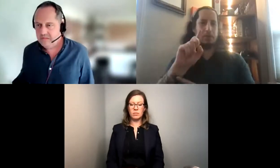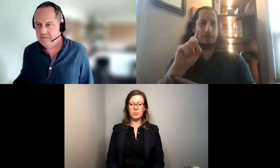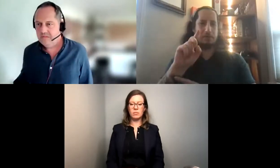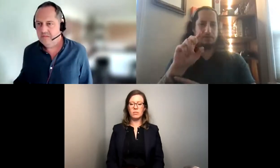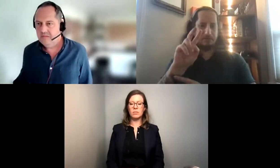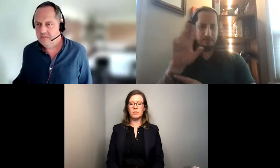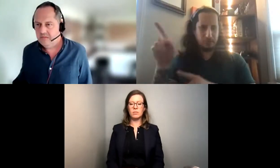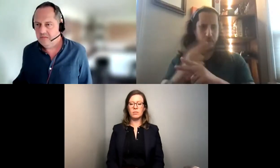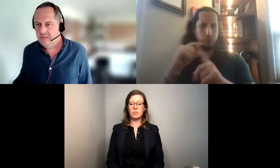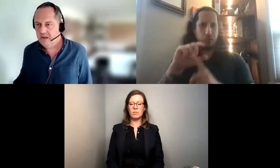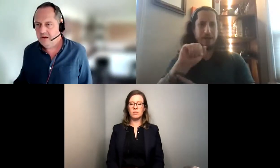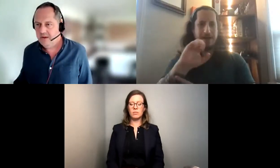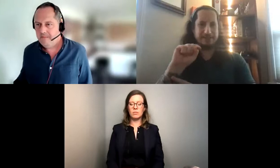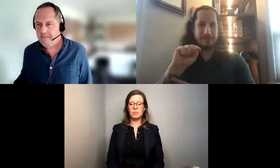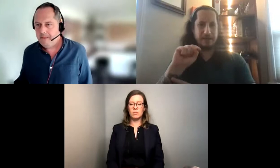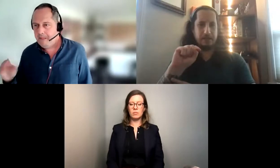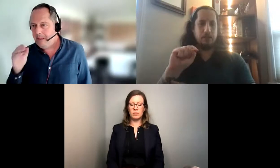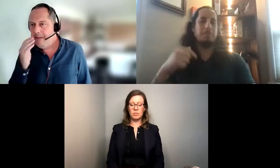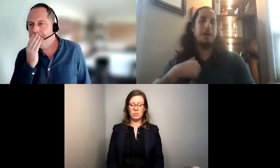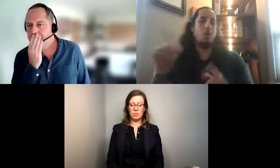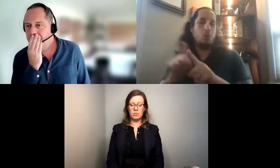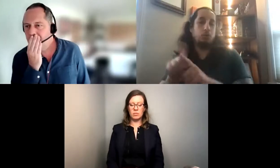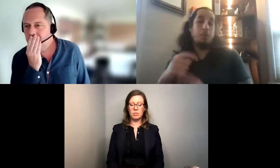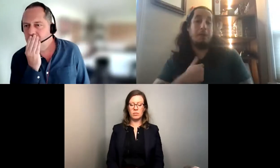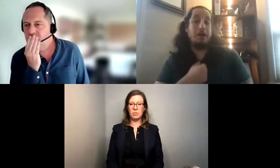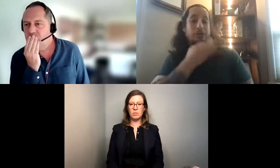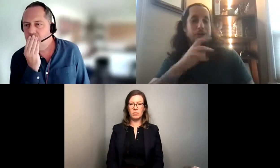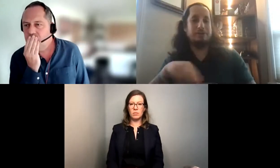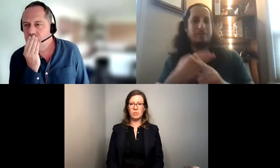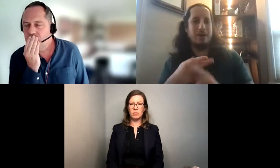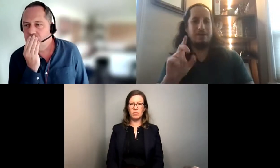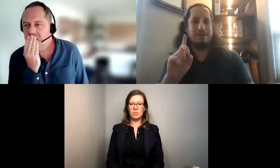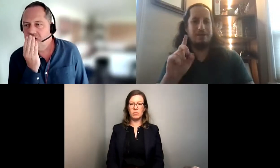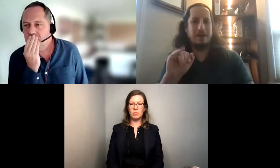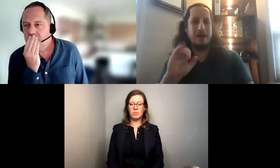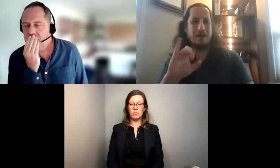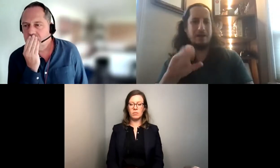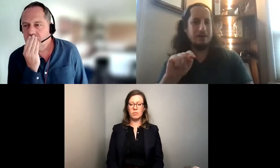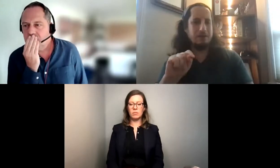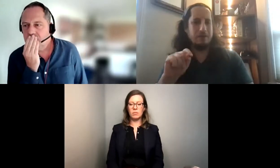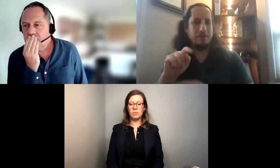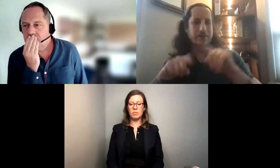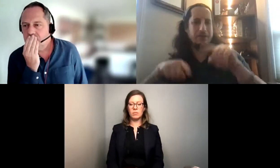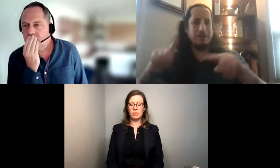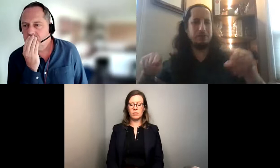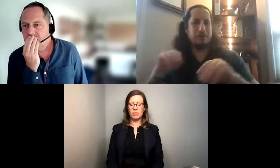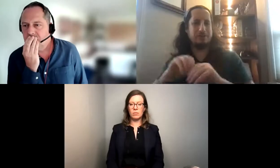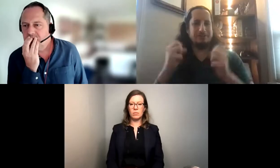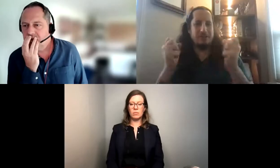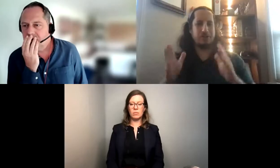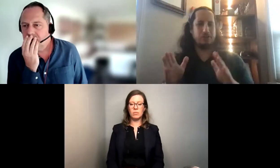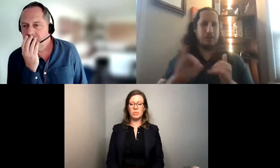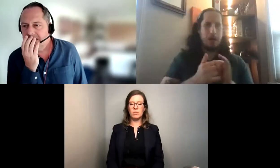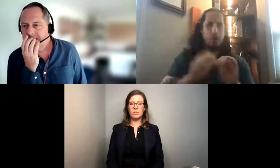what kind of computational solutions have you pursued to bridge? And also my curiosity is about